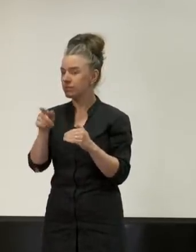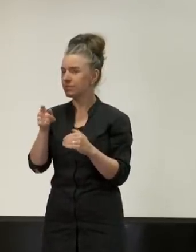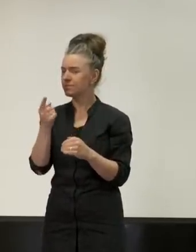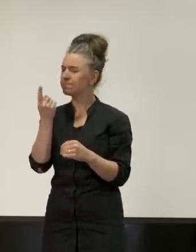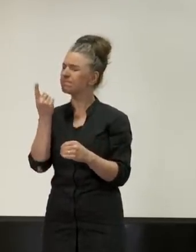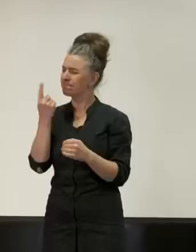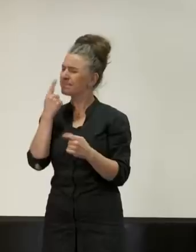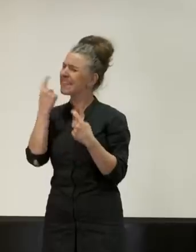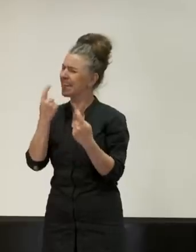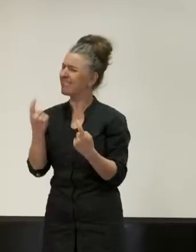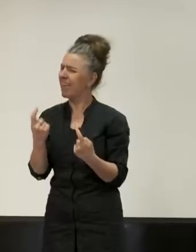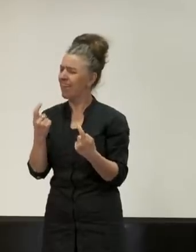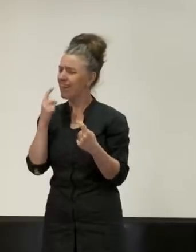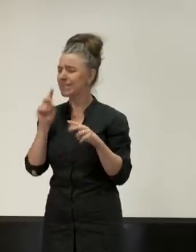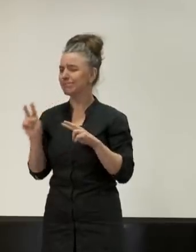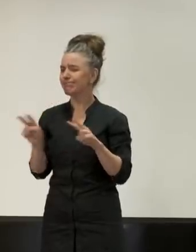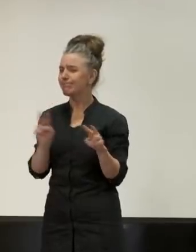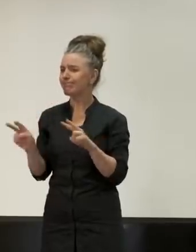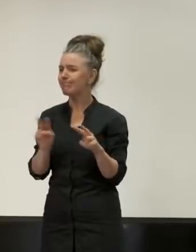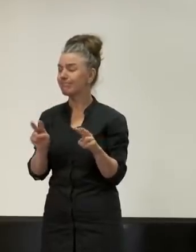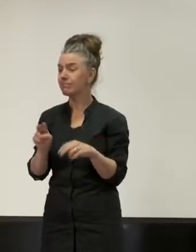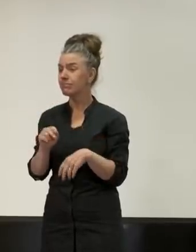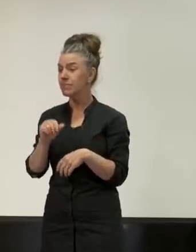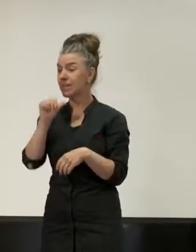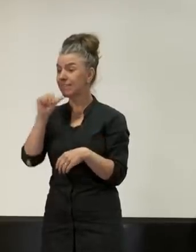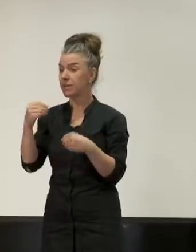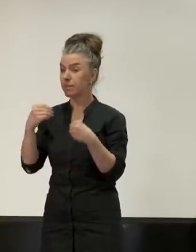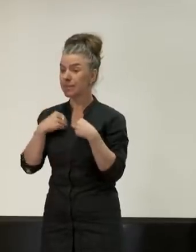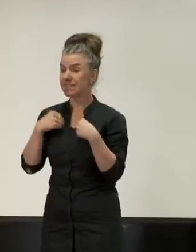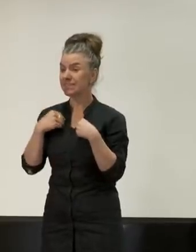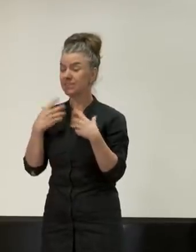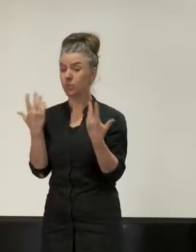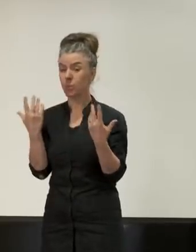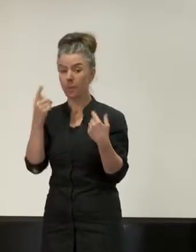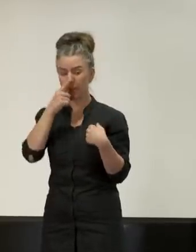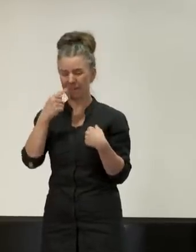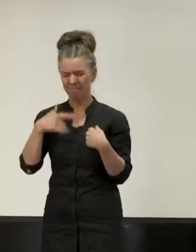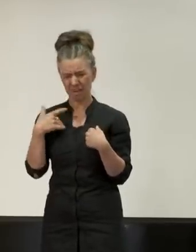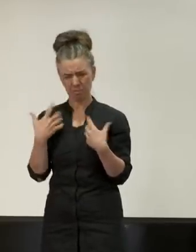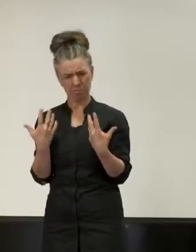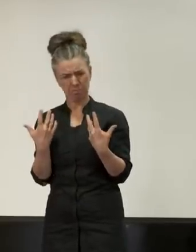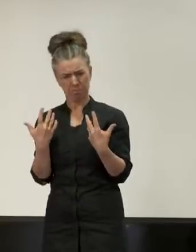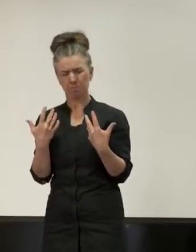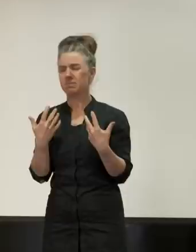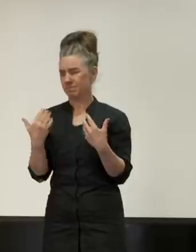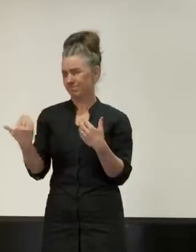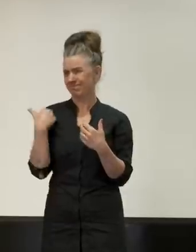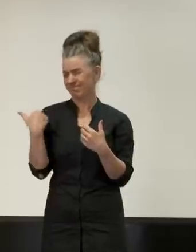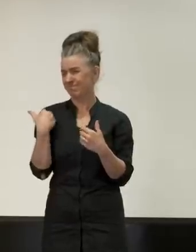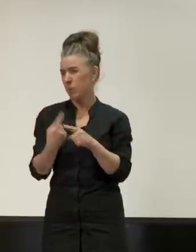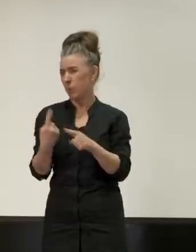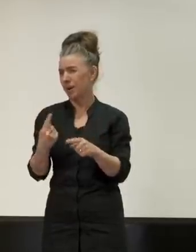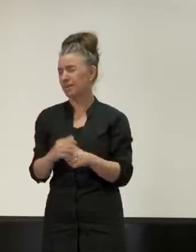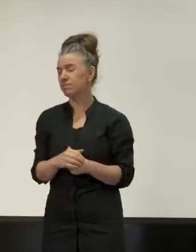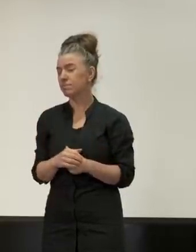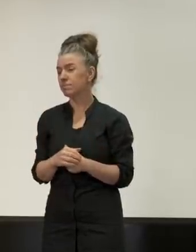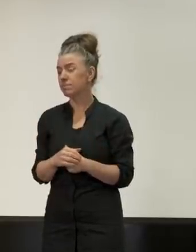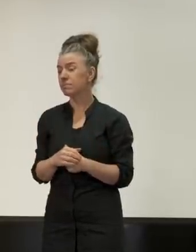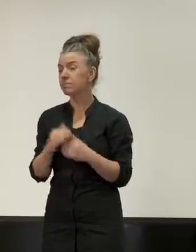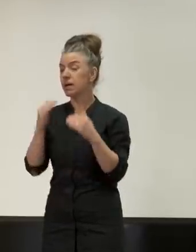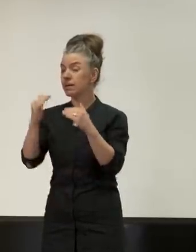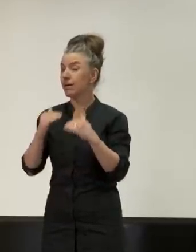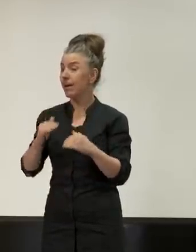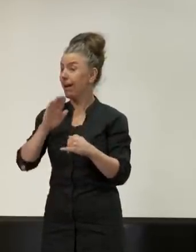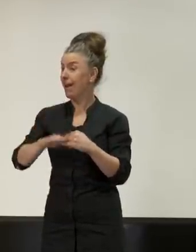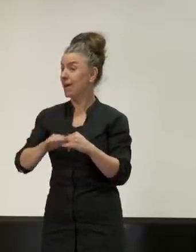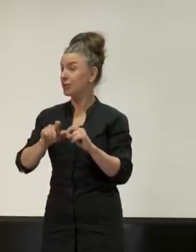People and businesses should be prepared to act fast to step up alert levels if we have to. And finally, 10, people will